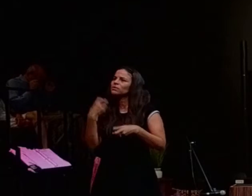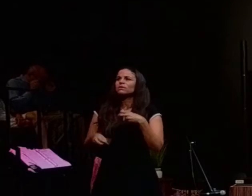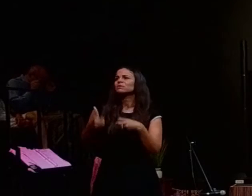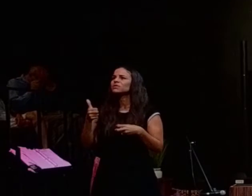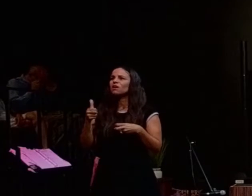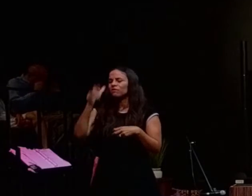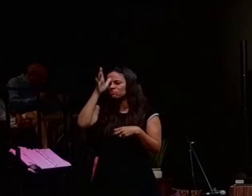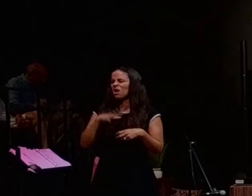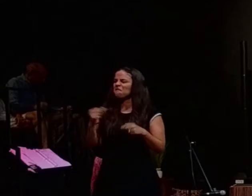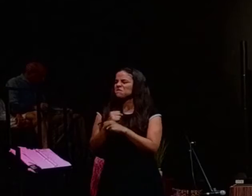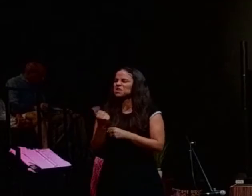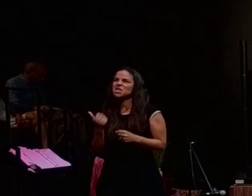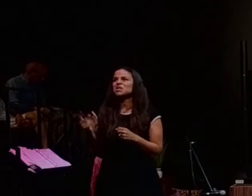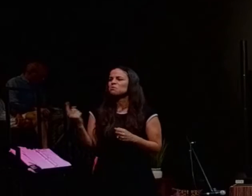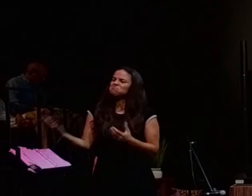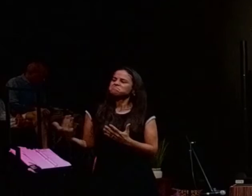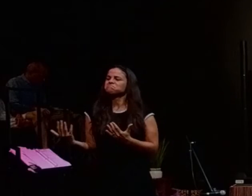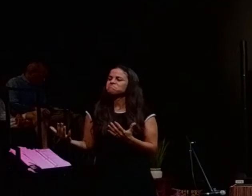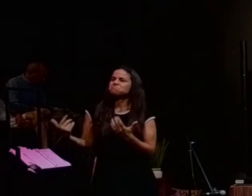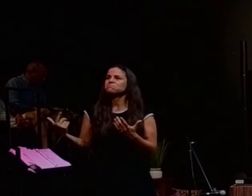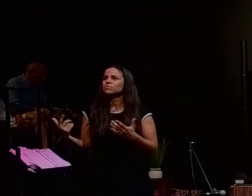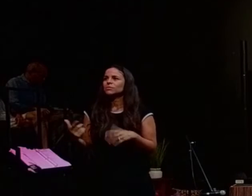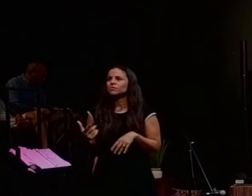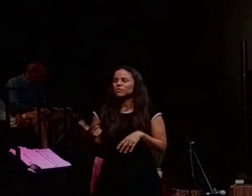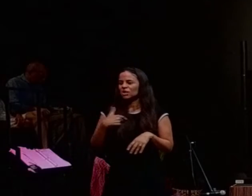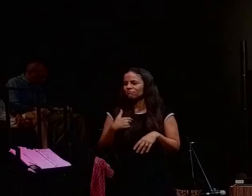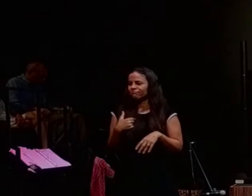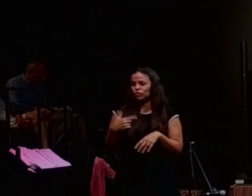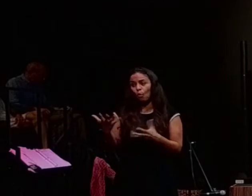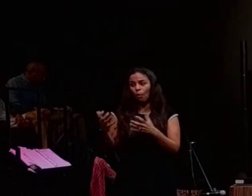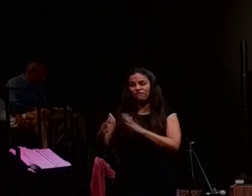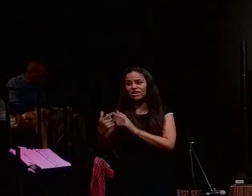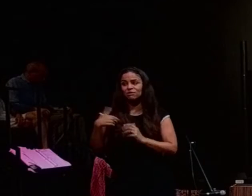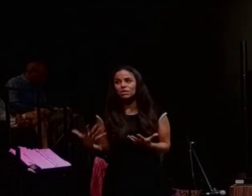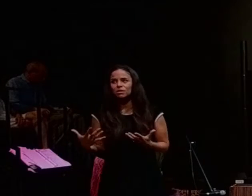was like, I'll fight anybody. I'm ready. Bring it. You don't want the tans. That sort of thing, right?